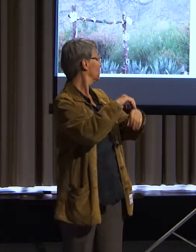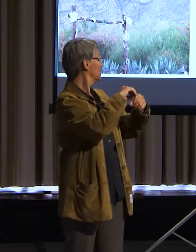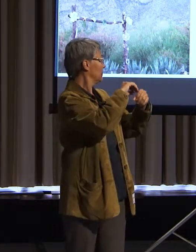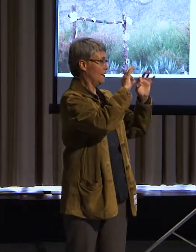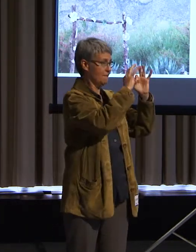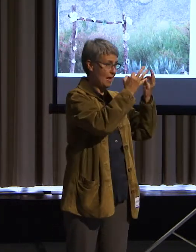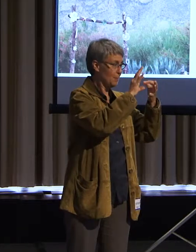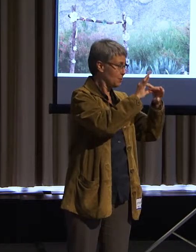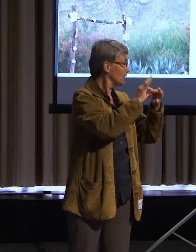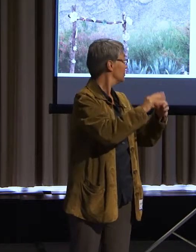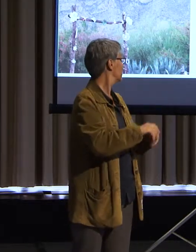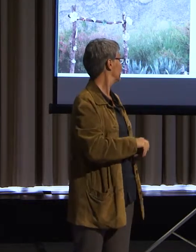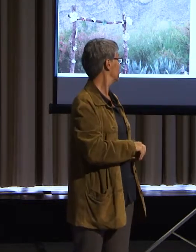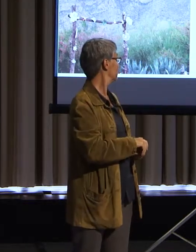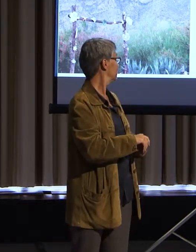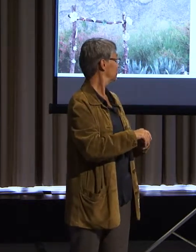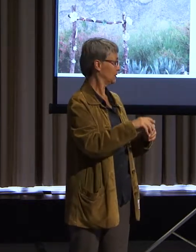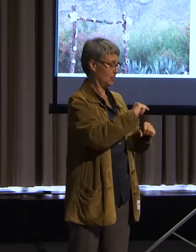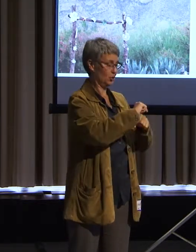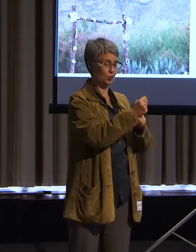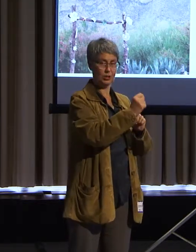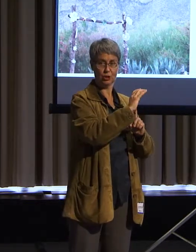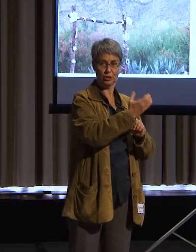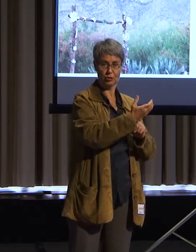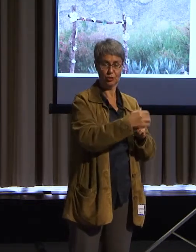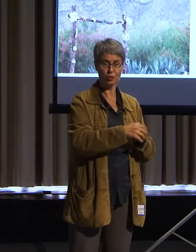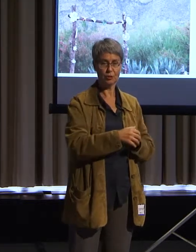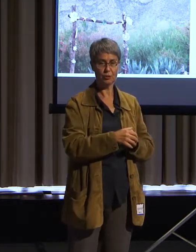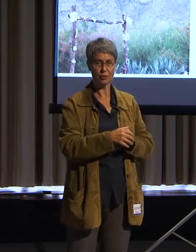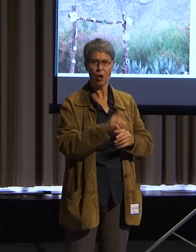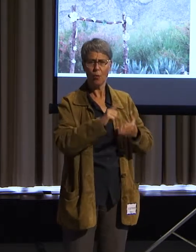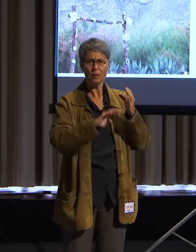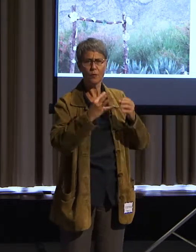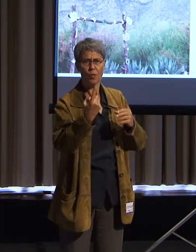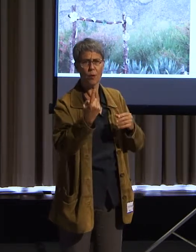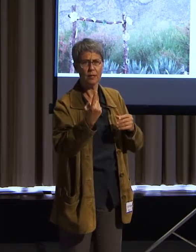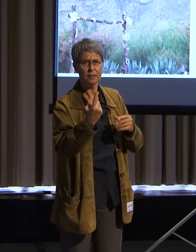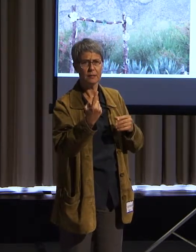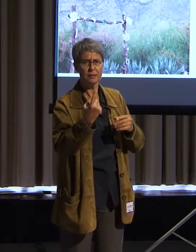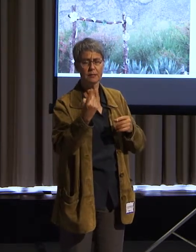I just blinked out on the fourth one. Can somebody say it?